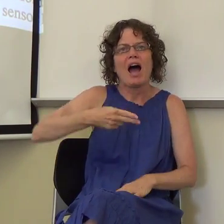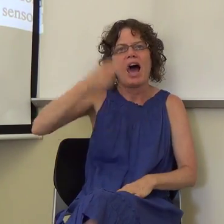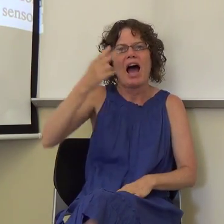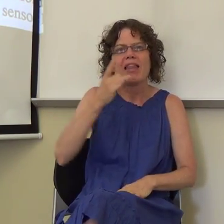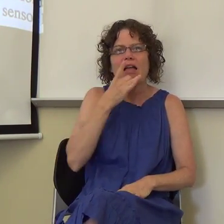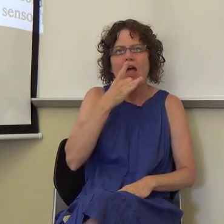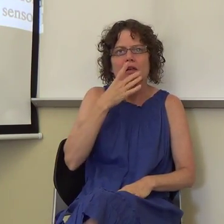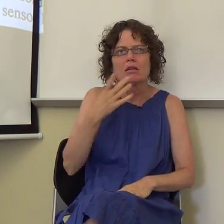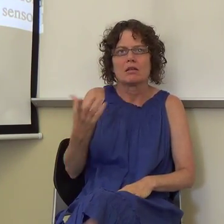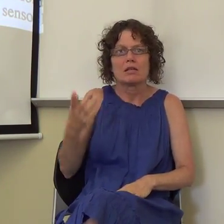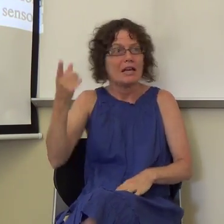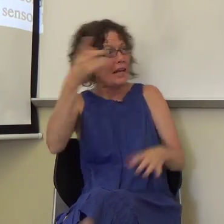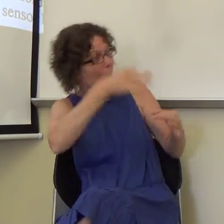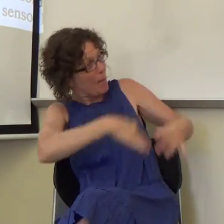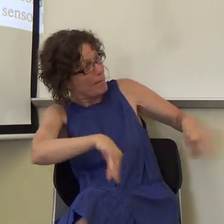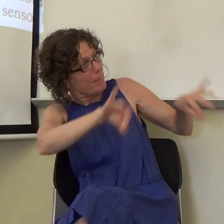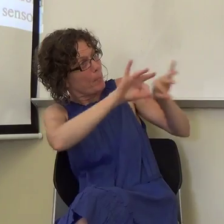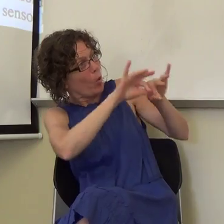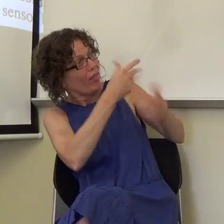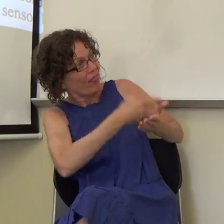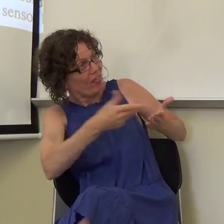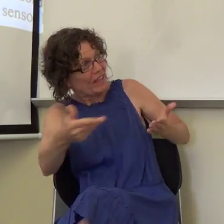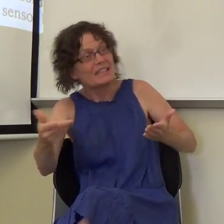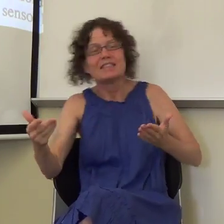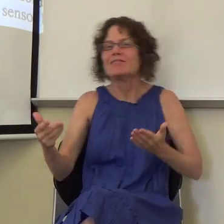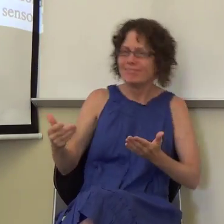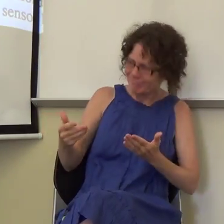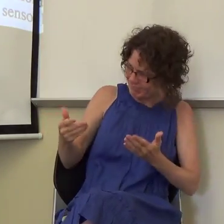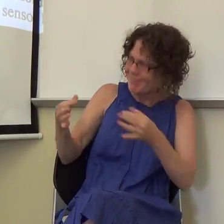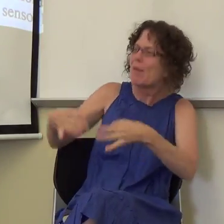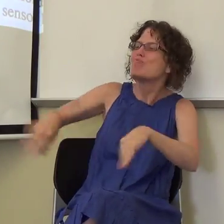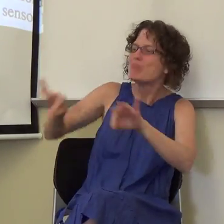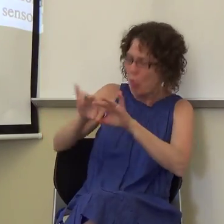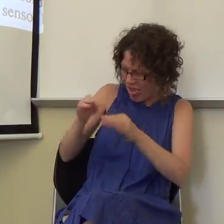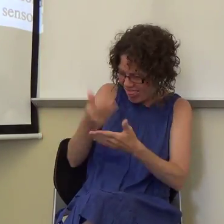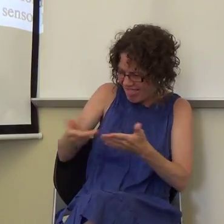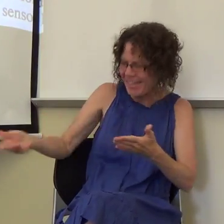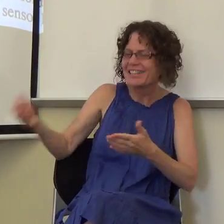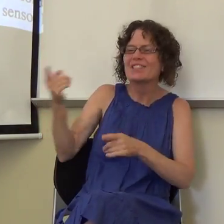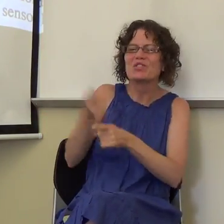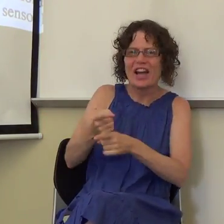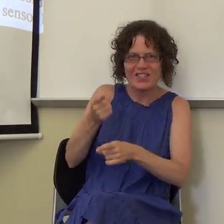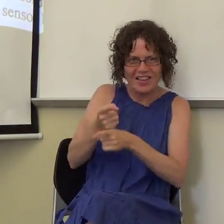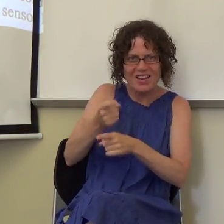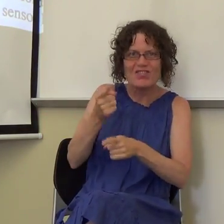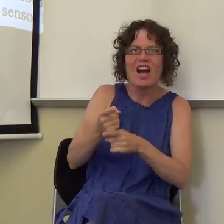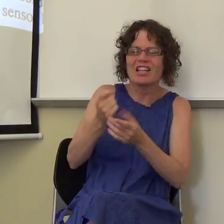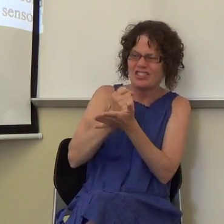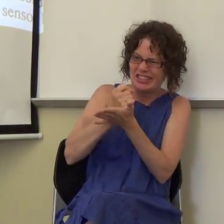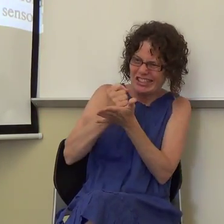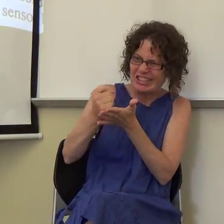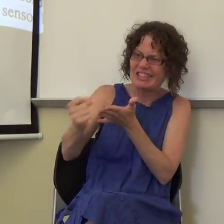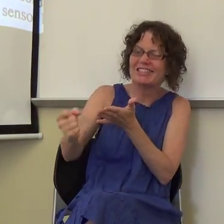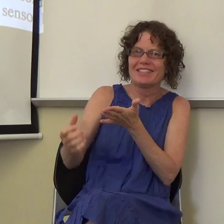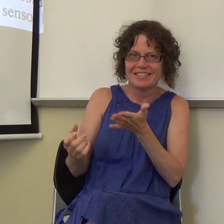Important things. Important things, okay? Yes, highlight the important things. So what happens